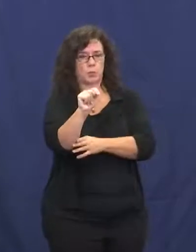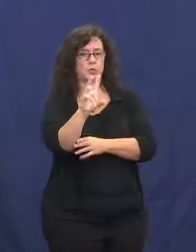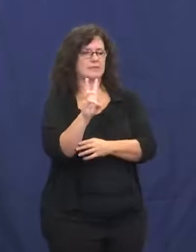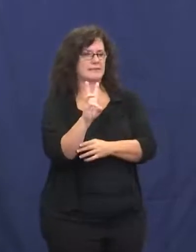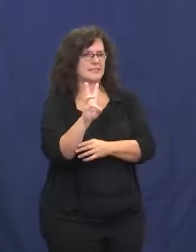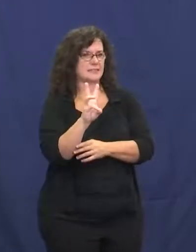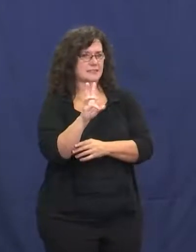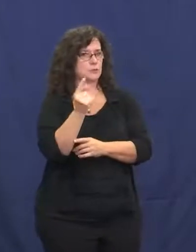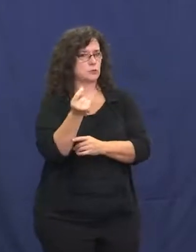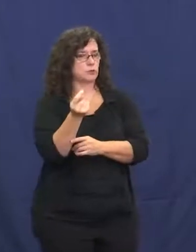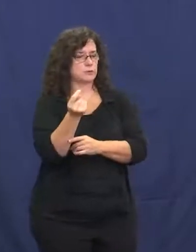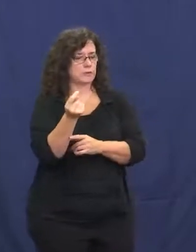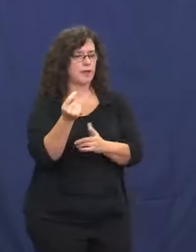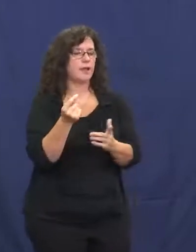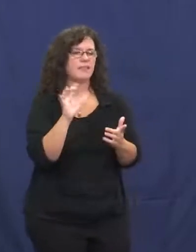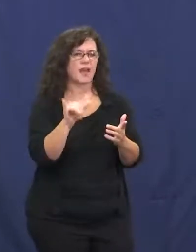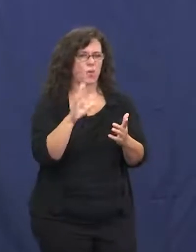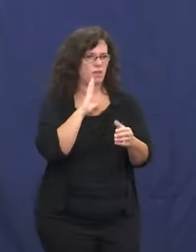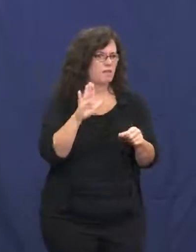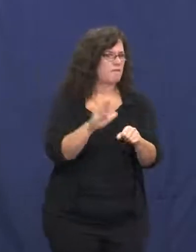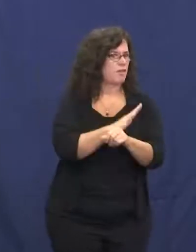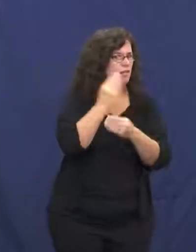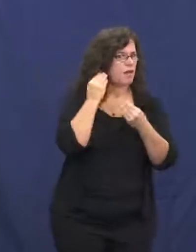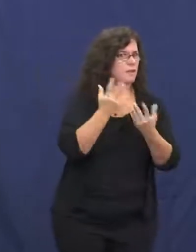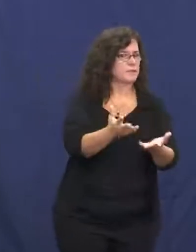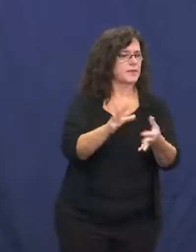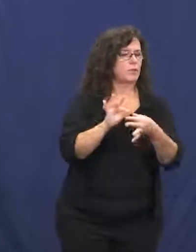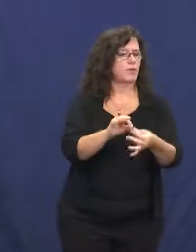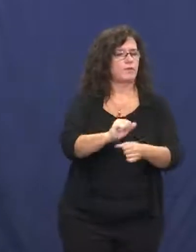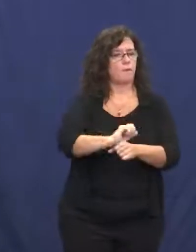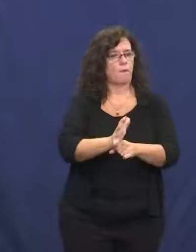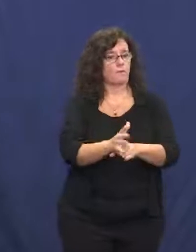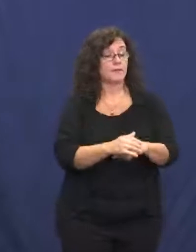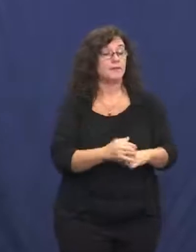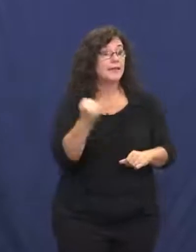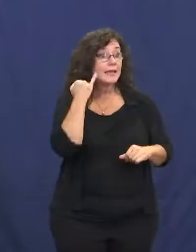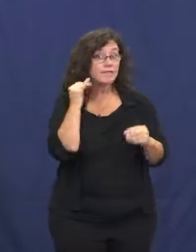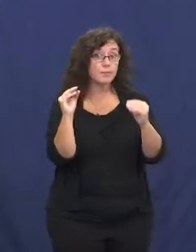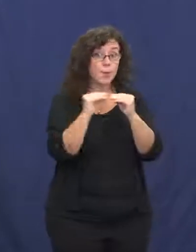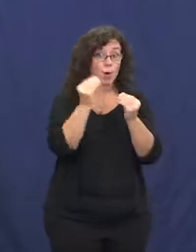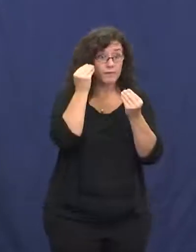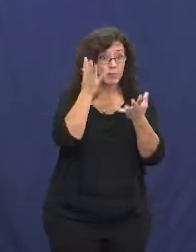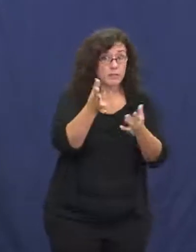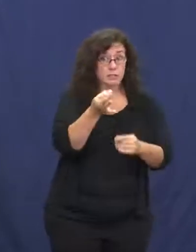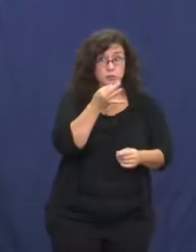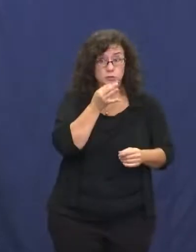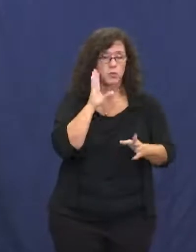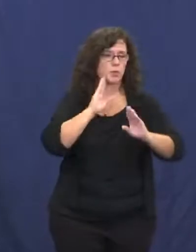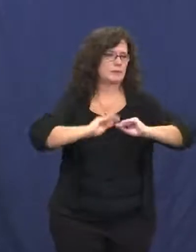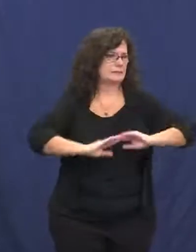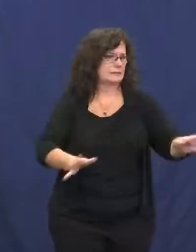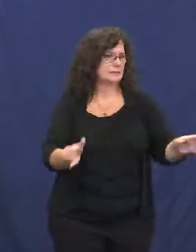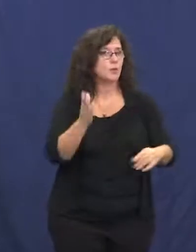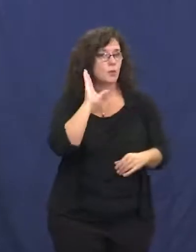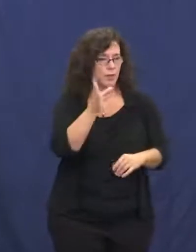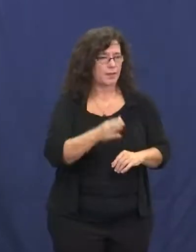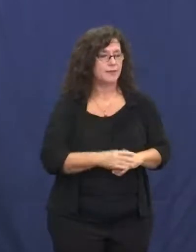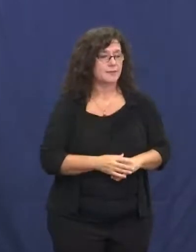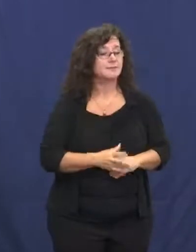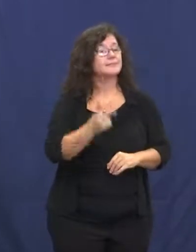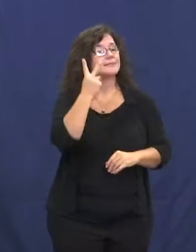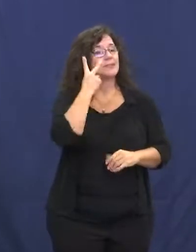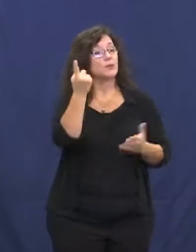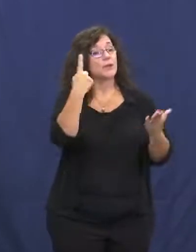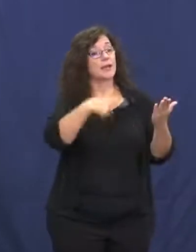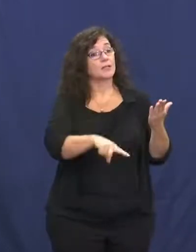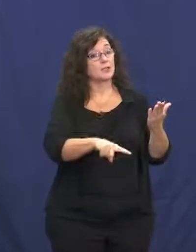on the COVID-19. And if there's any more information, we will get that out as quickly as possible. Until then, we'll see you at the next